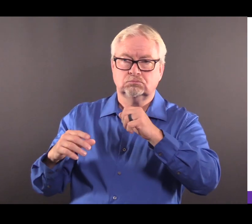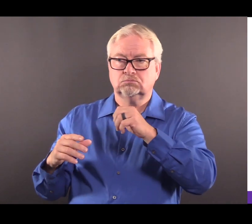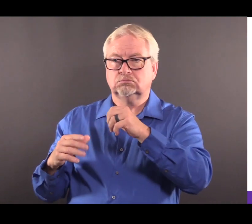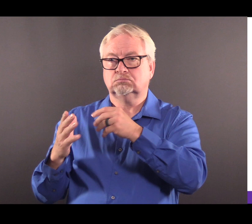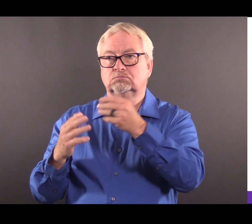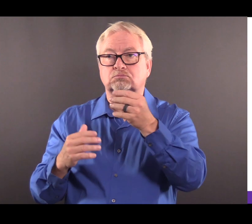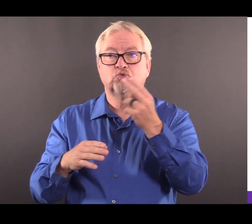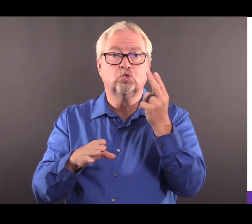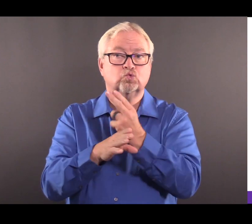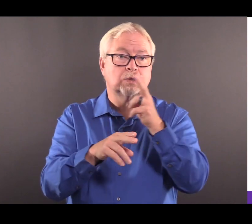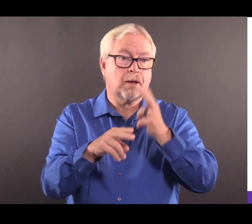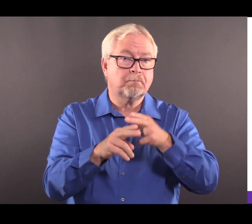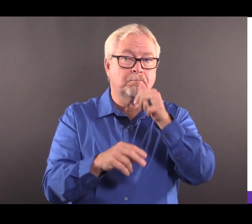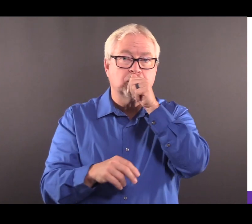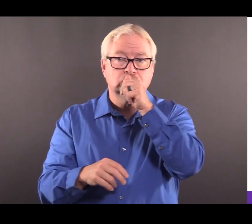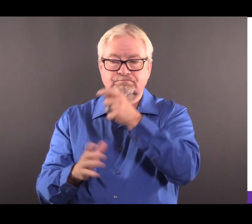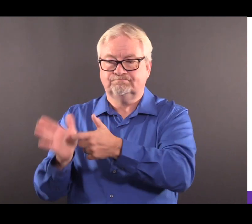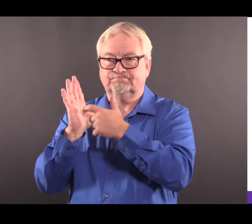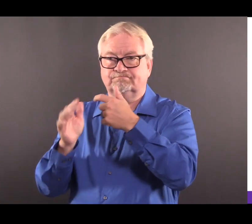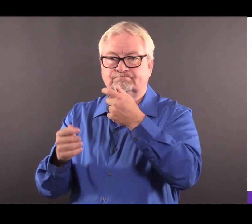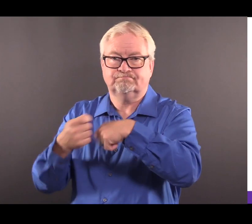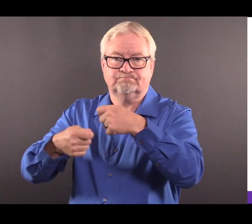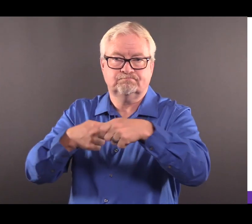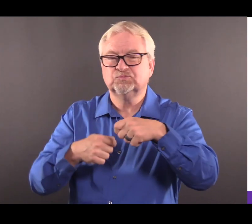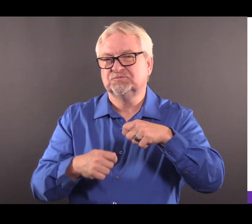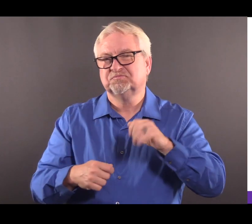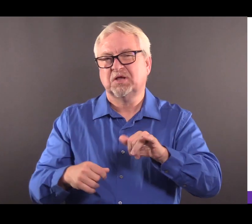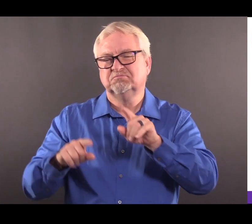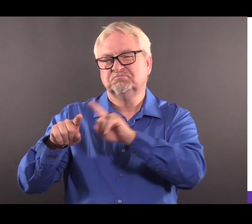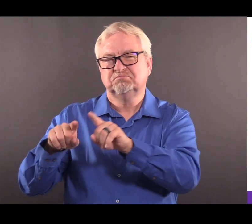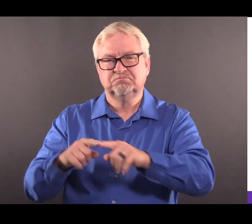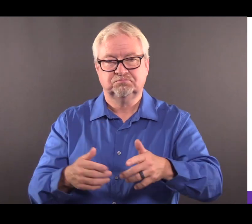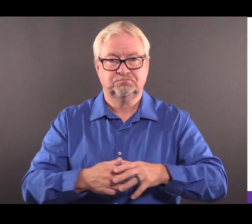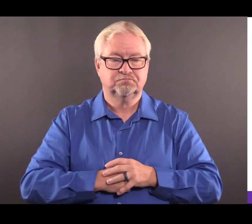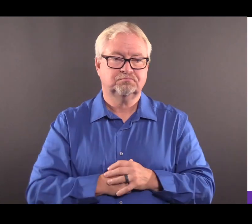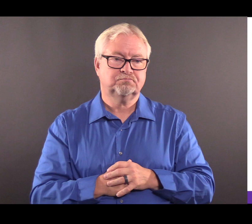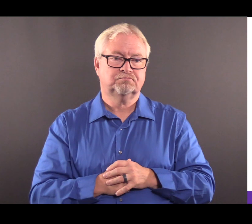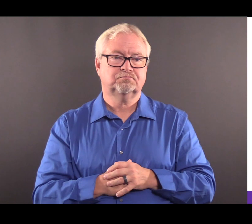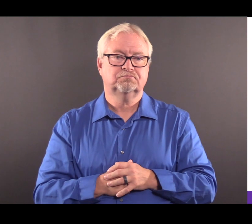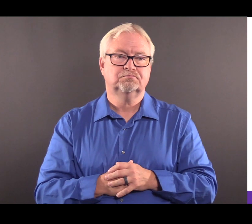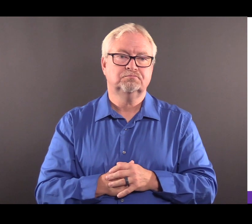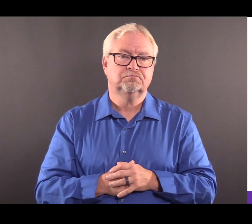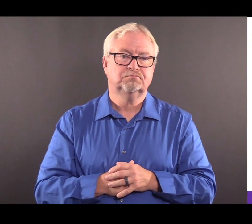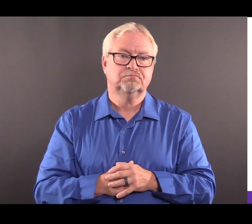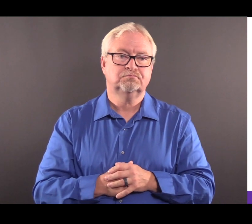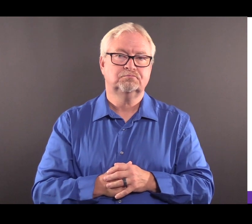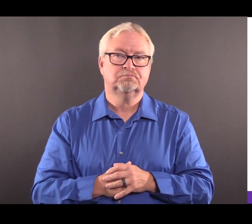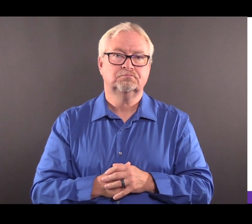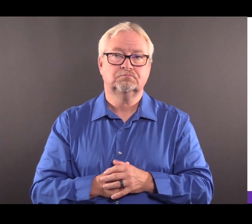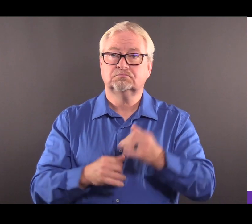automatic timeout functions, username and password requirements, and so on.